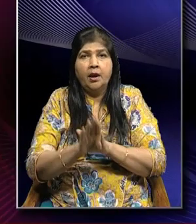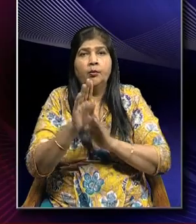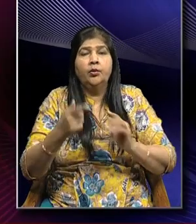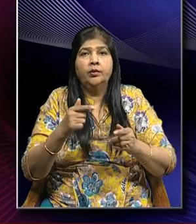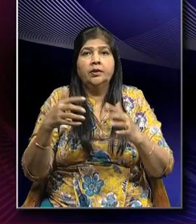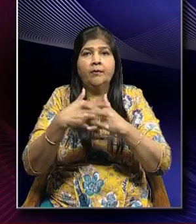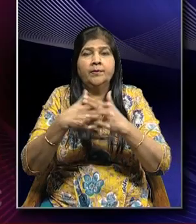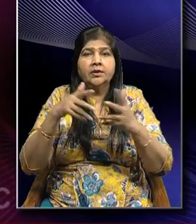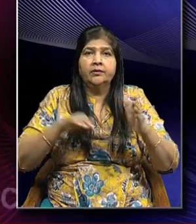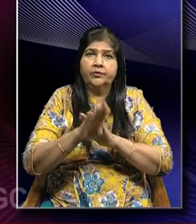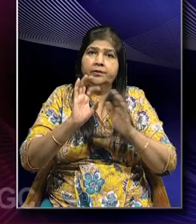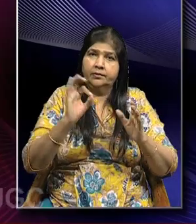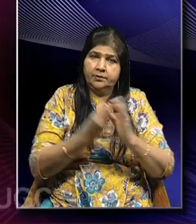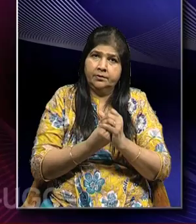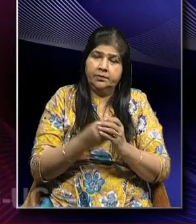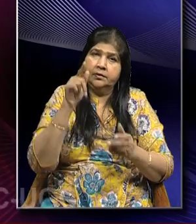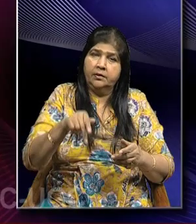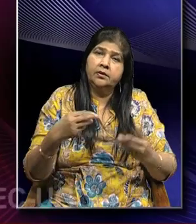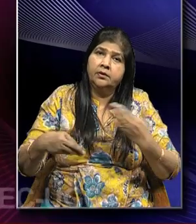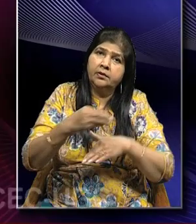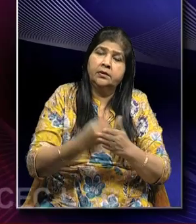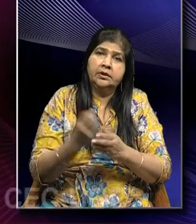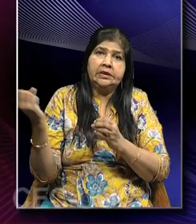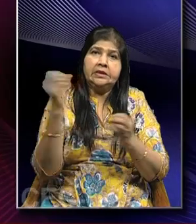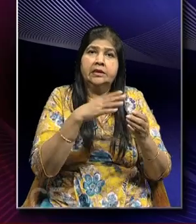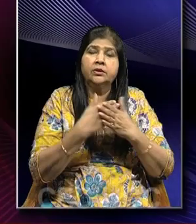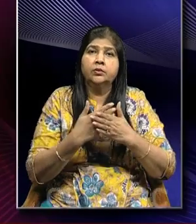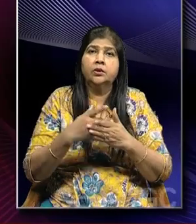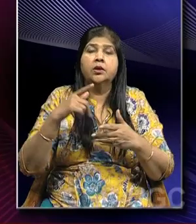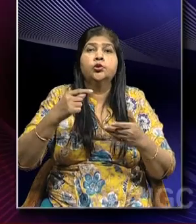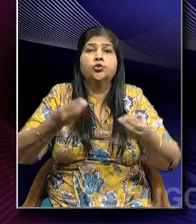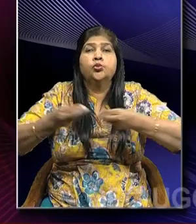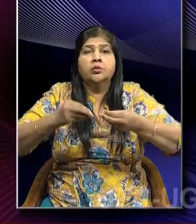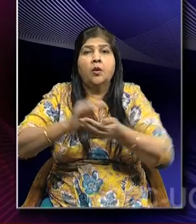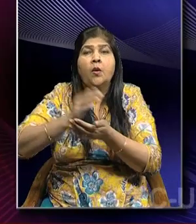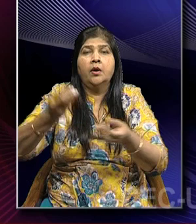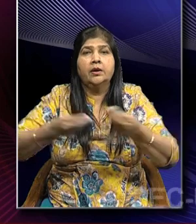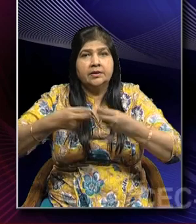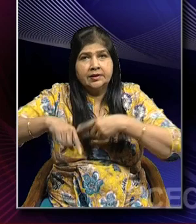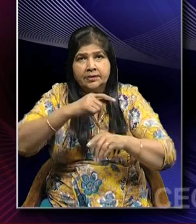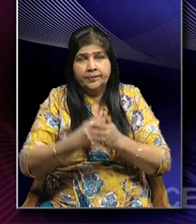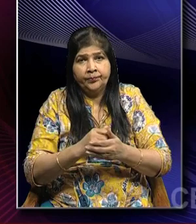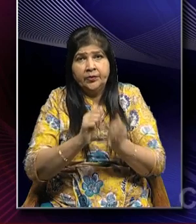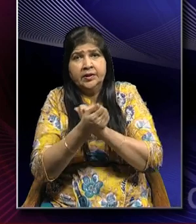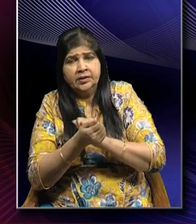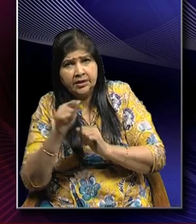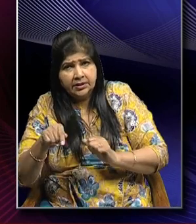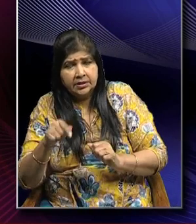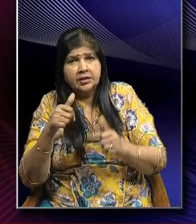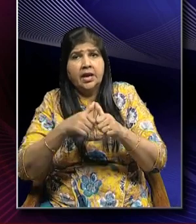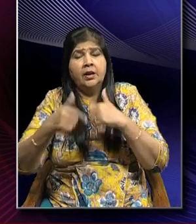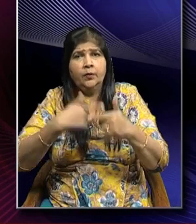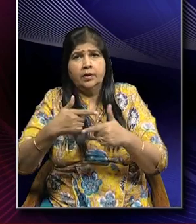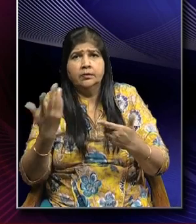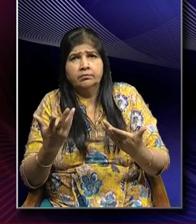website of your company, and it should also be sent to the concerned stock exchange. And if there are any changes into the annual report, suppose if